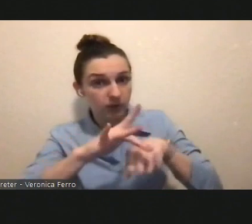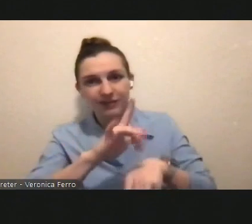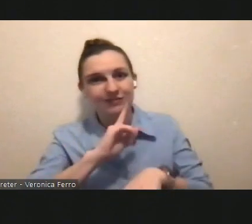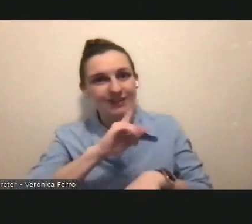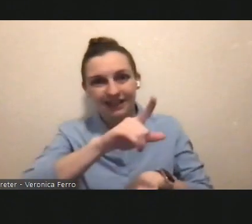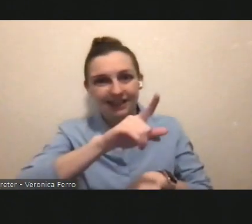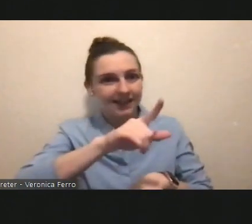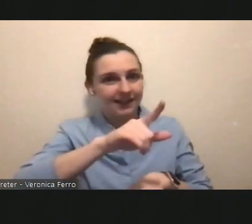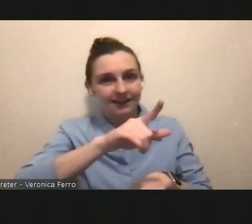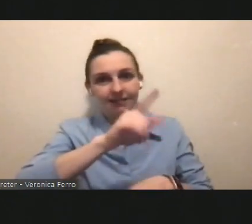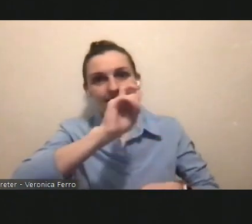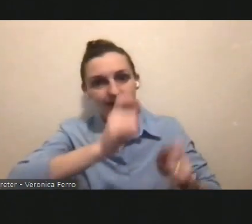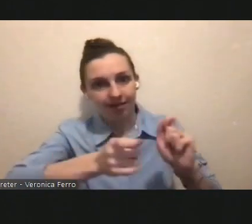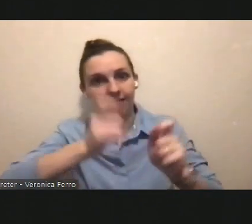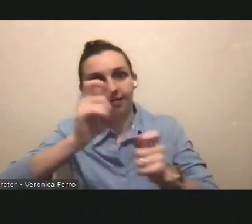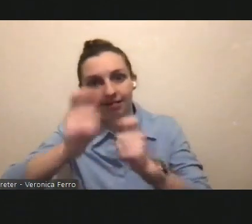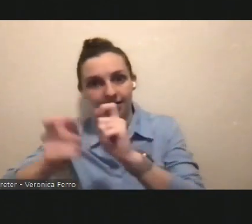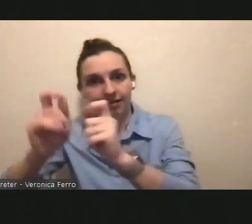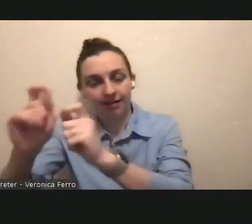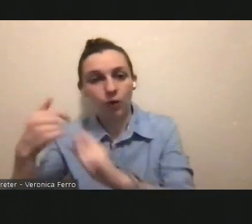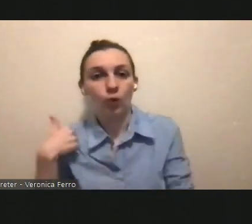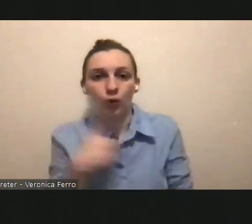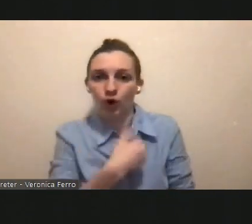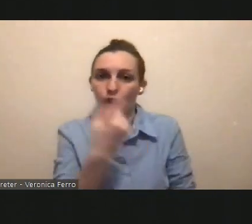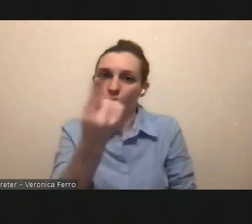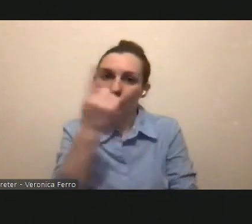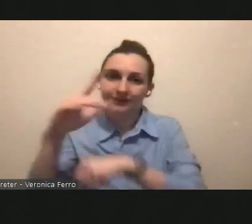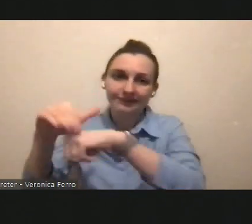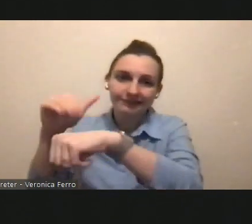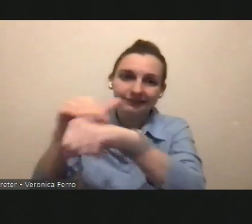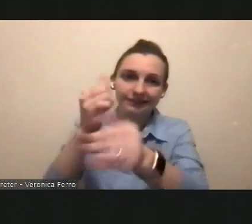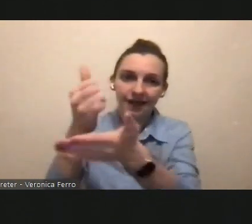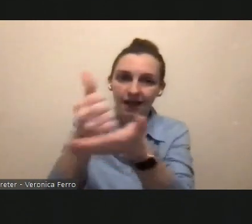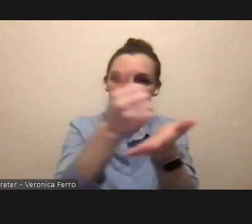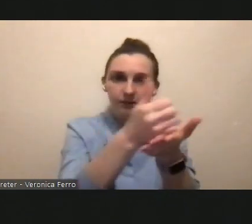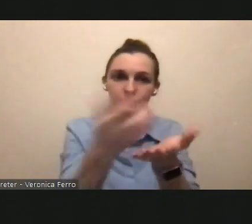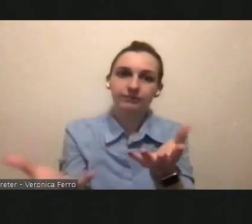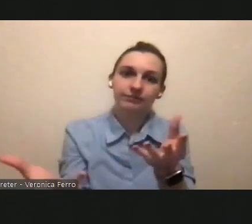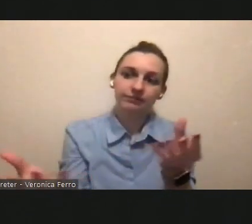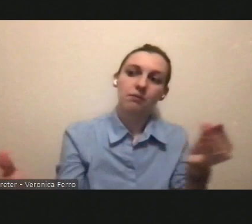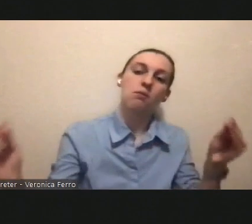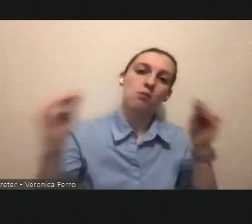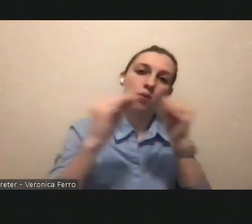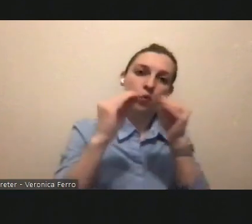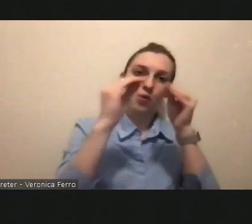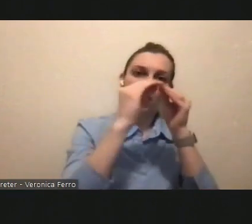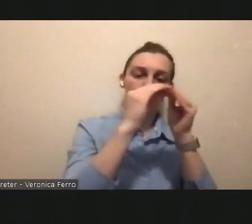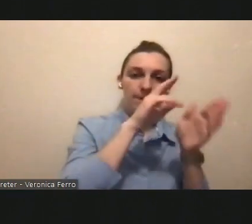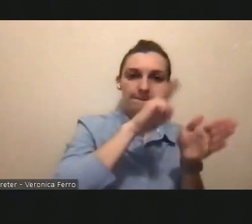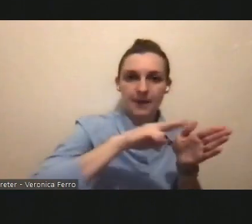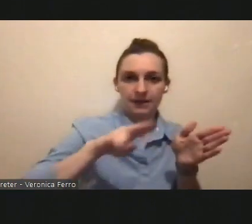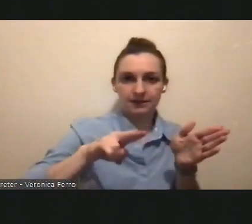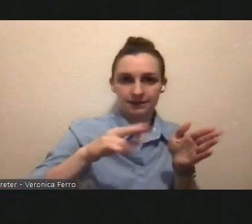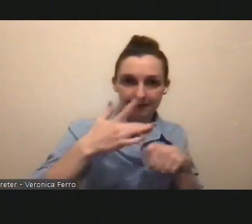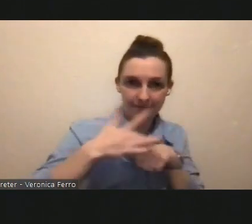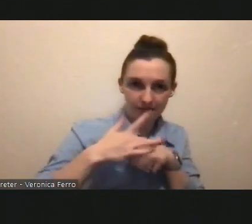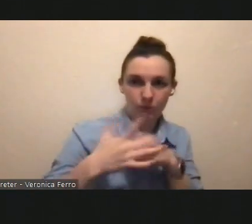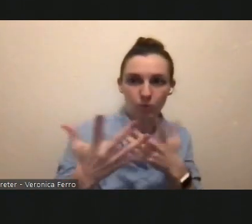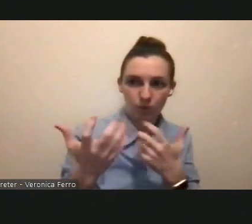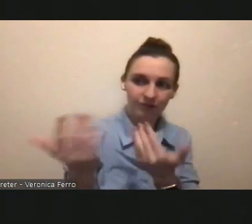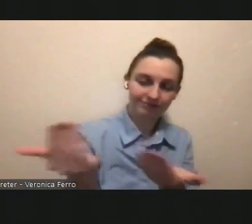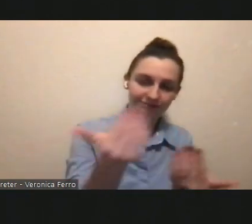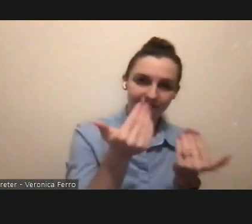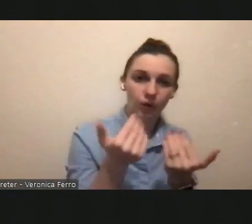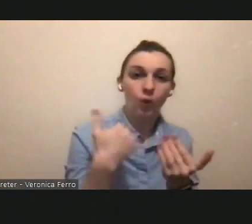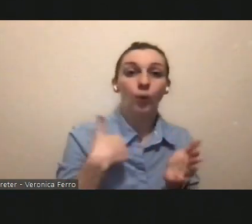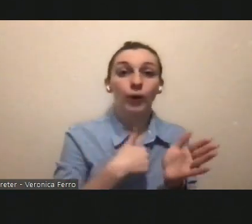and our federal partners to continue to bring on additional beds. As we've seen cases go down and hospitalizations go down, we are